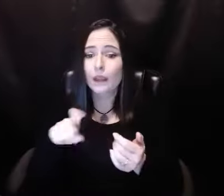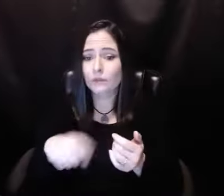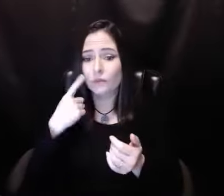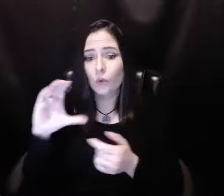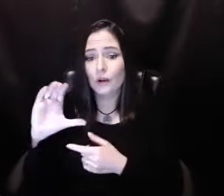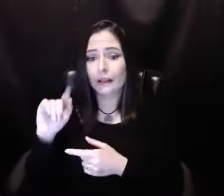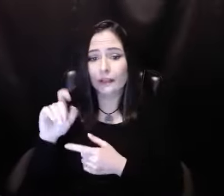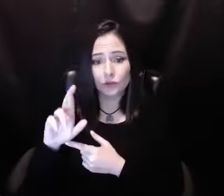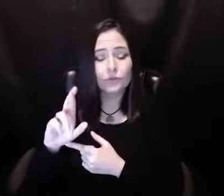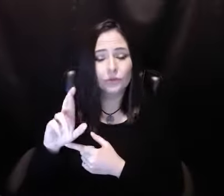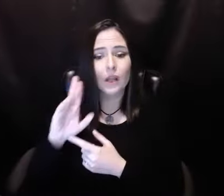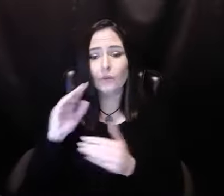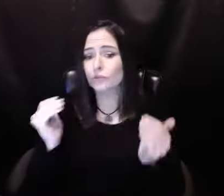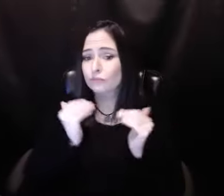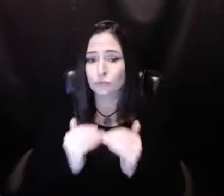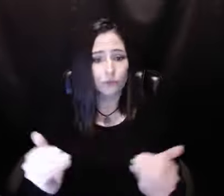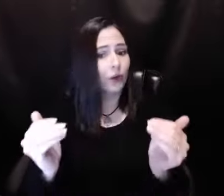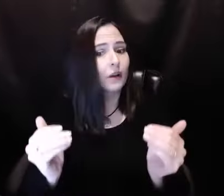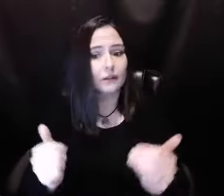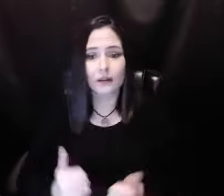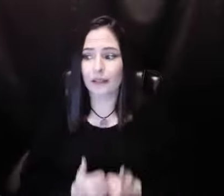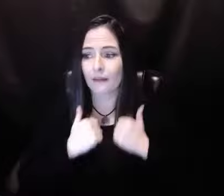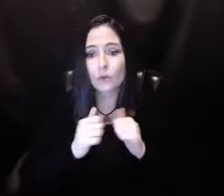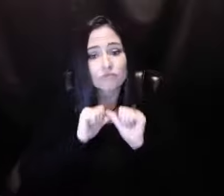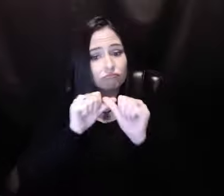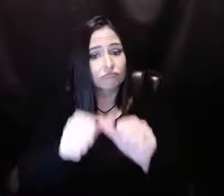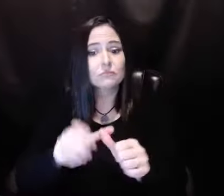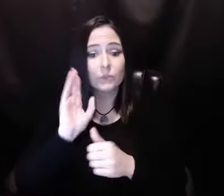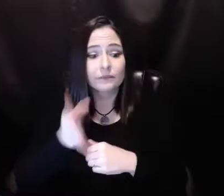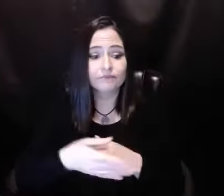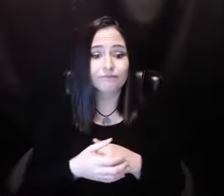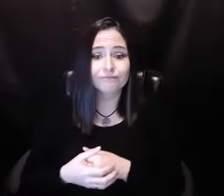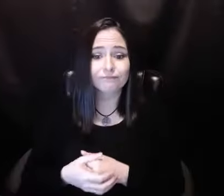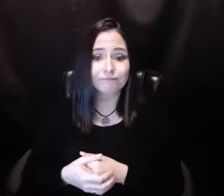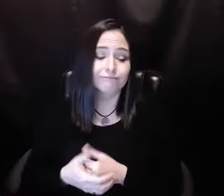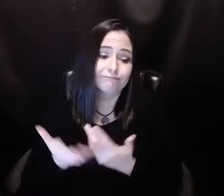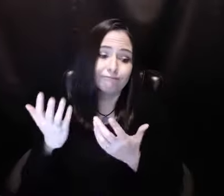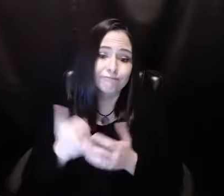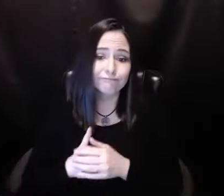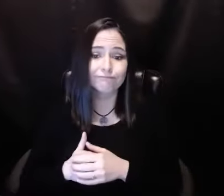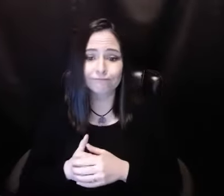We do everything we need to do for the cancer, and we're gonna live on, and life just continues.